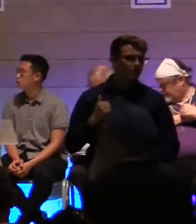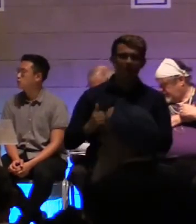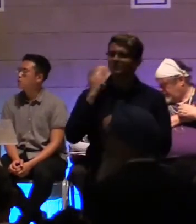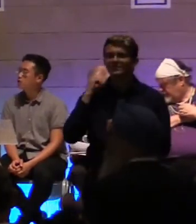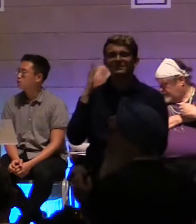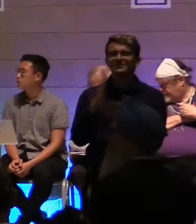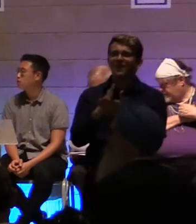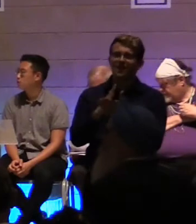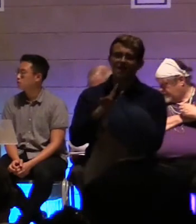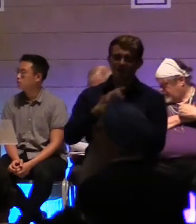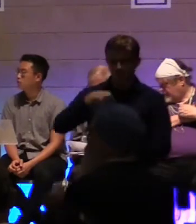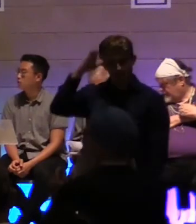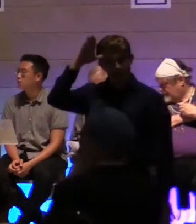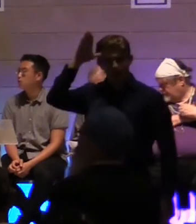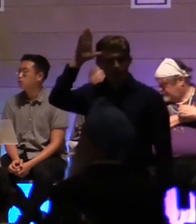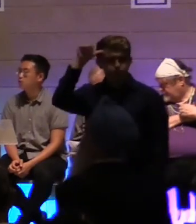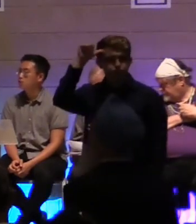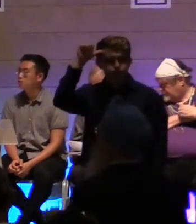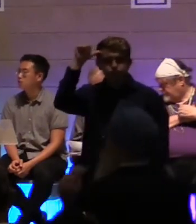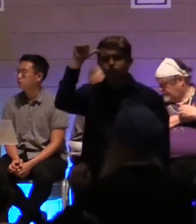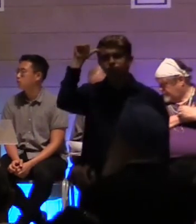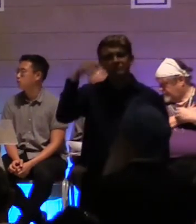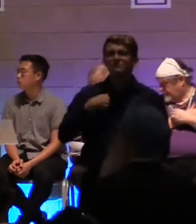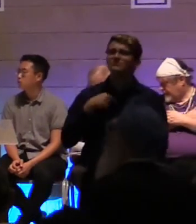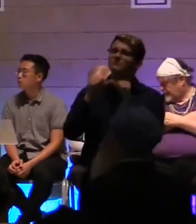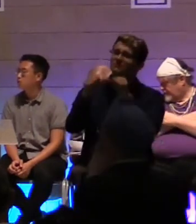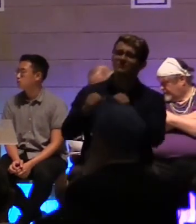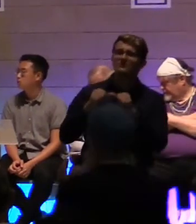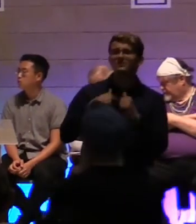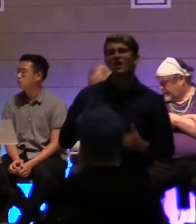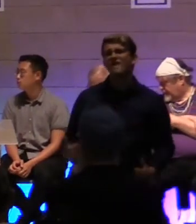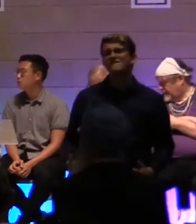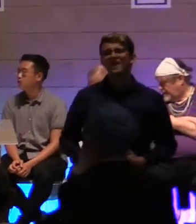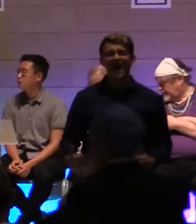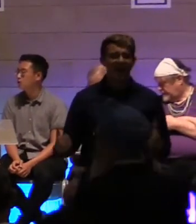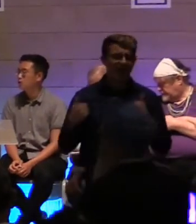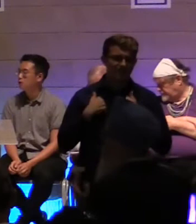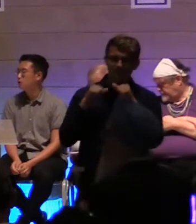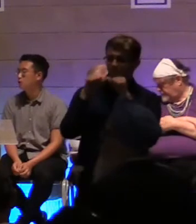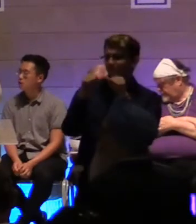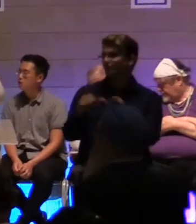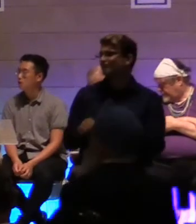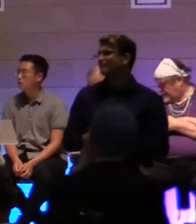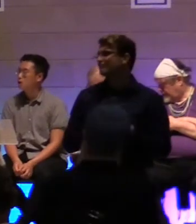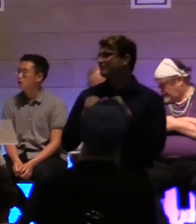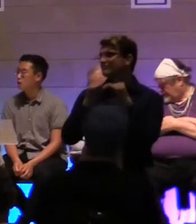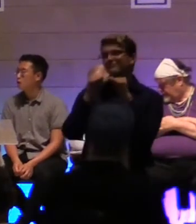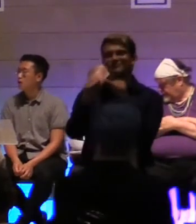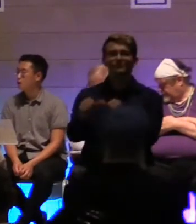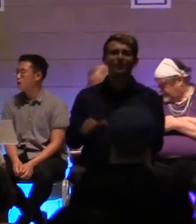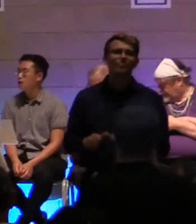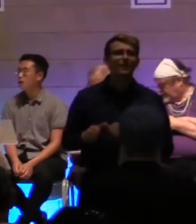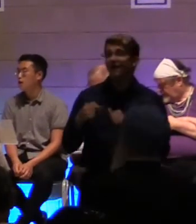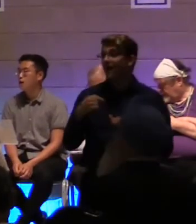I'll take it. Come on, put your foot on it. Say, I survive. I survived it. Where the